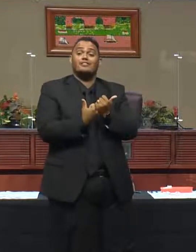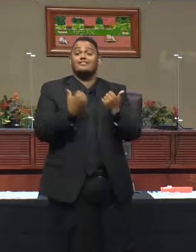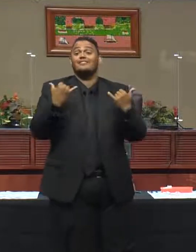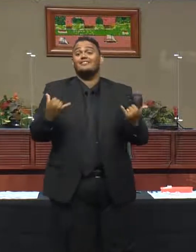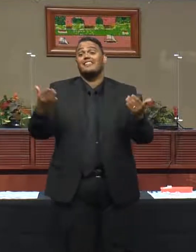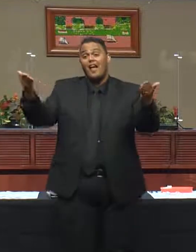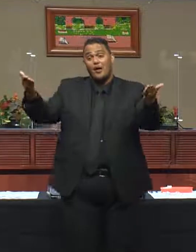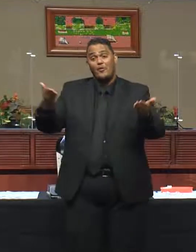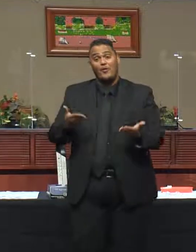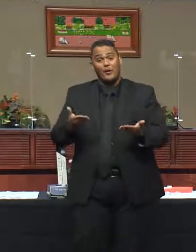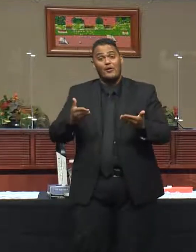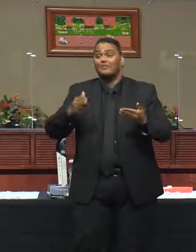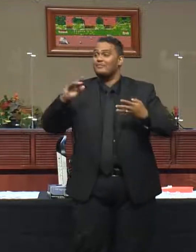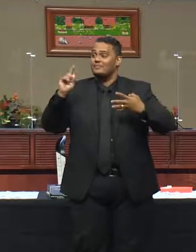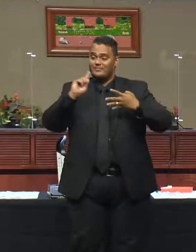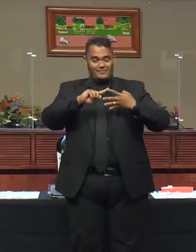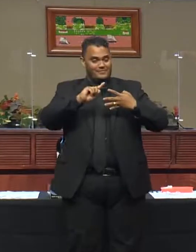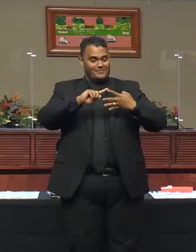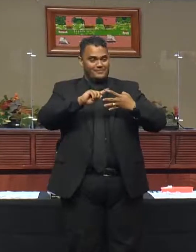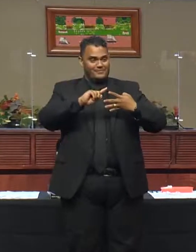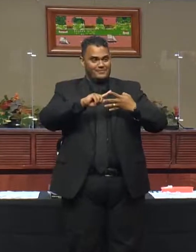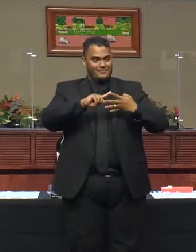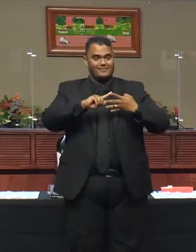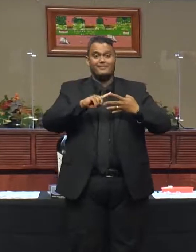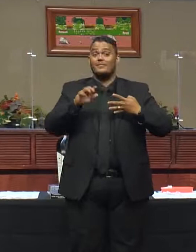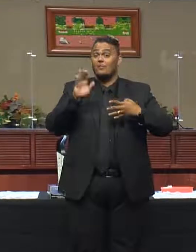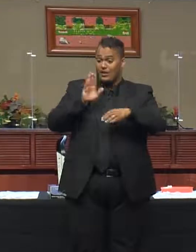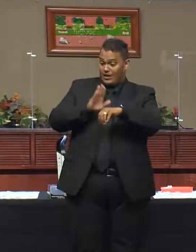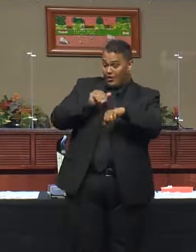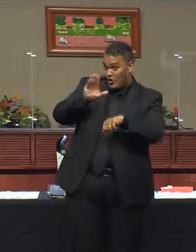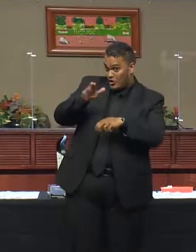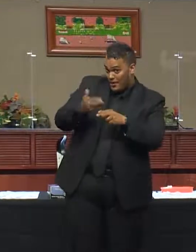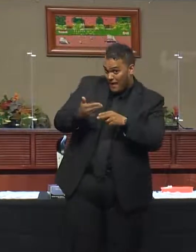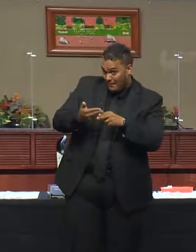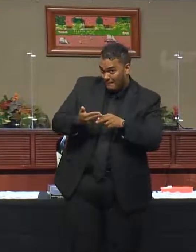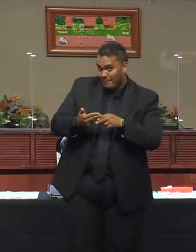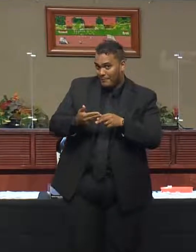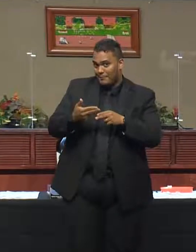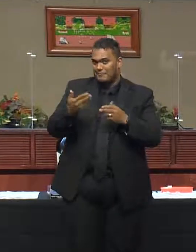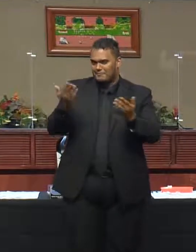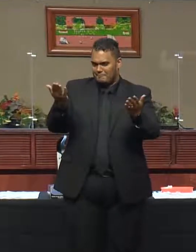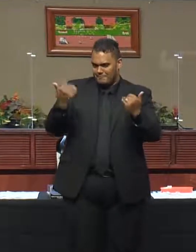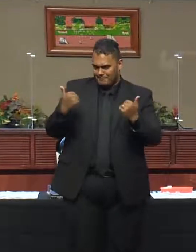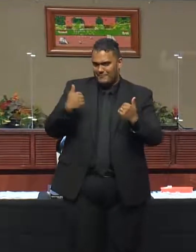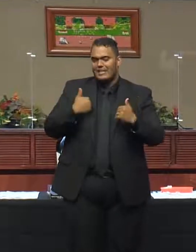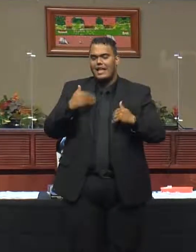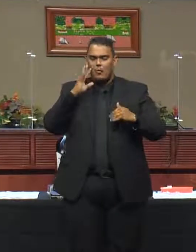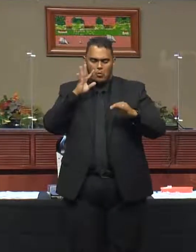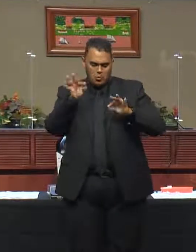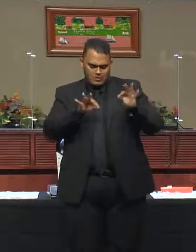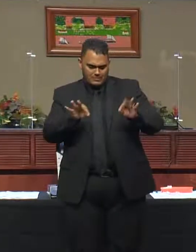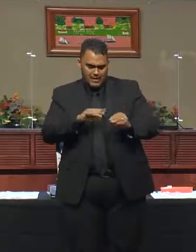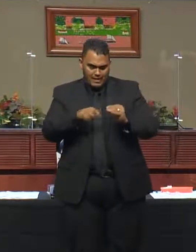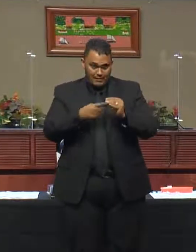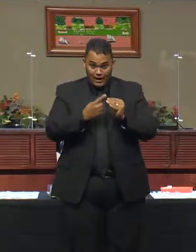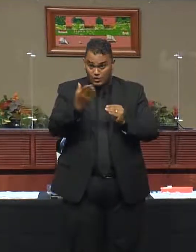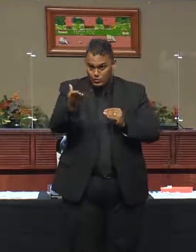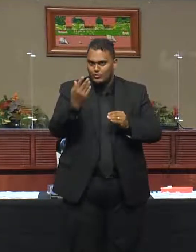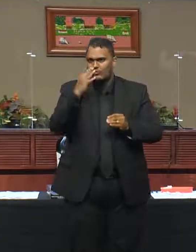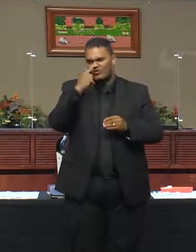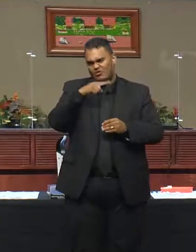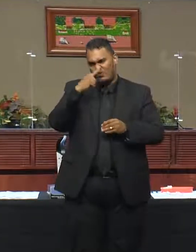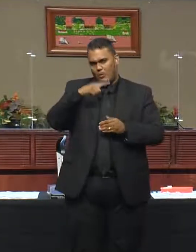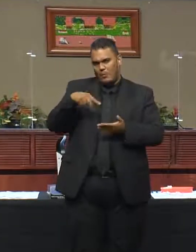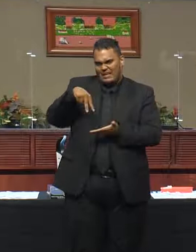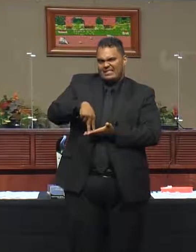welcome the first person. When I call your name and say a little bit about you, would you just stand at first?